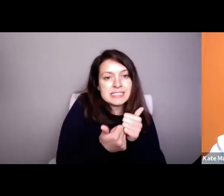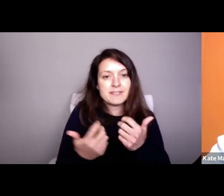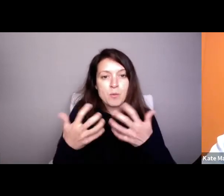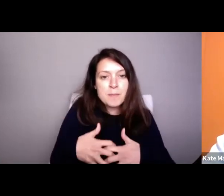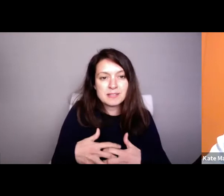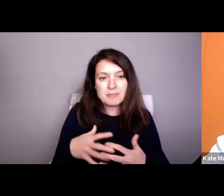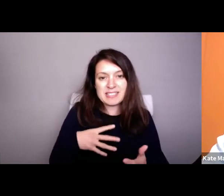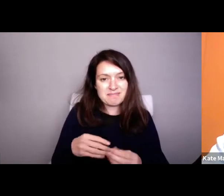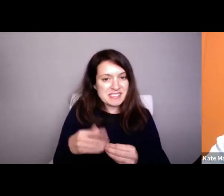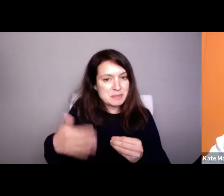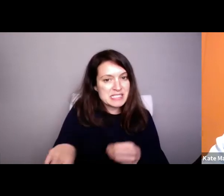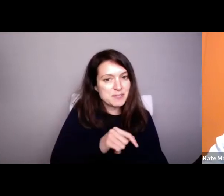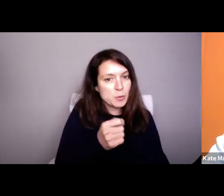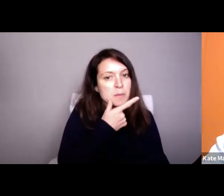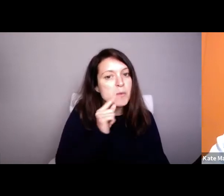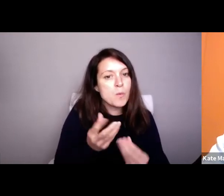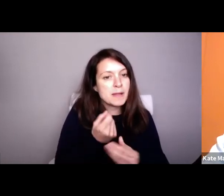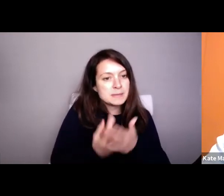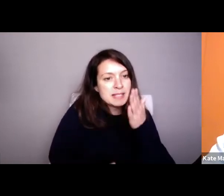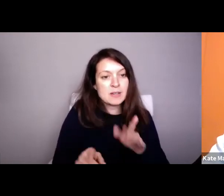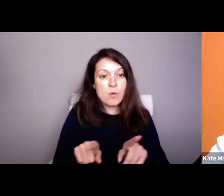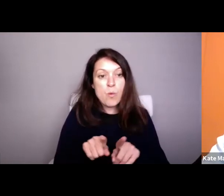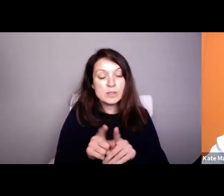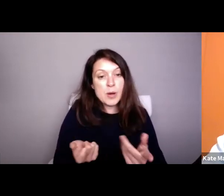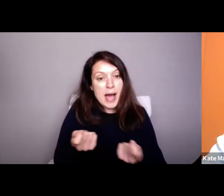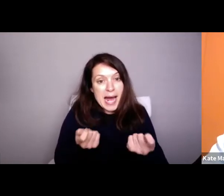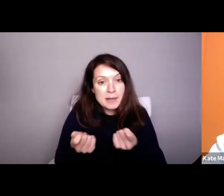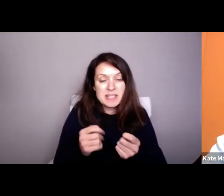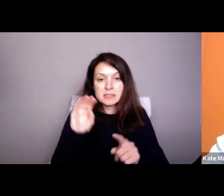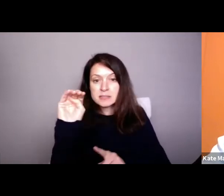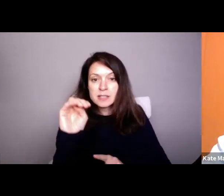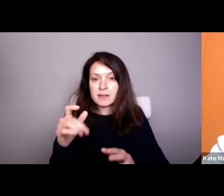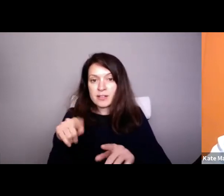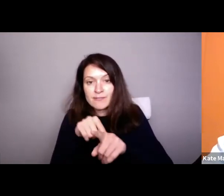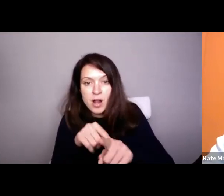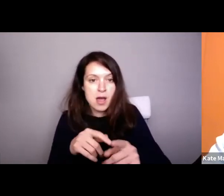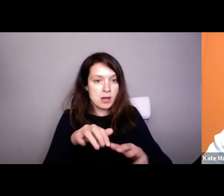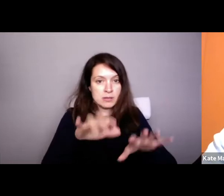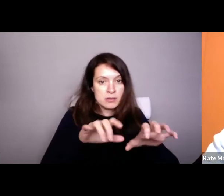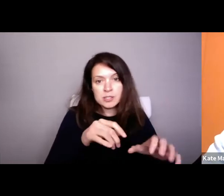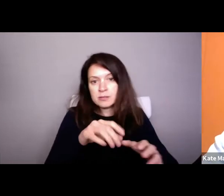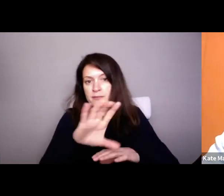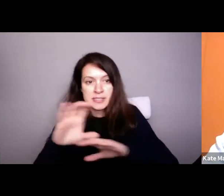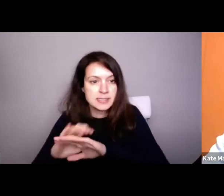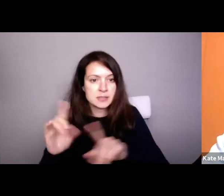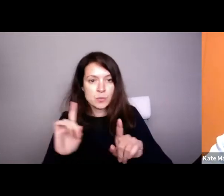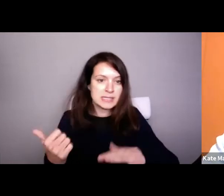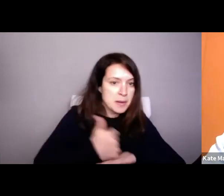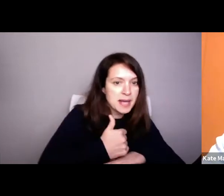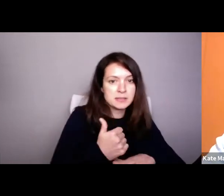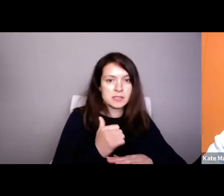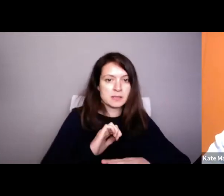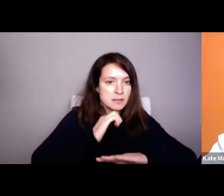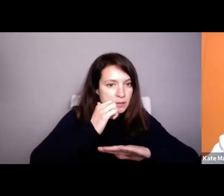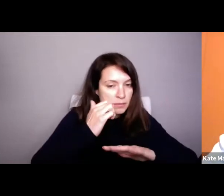additional administrative tasks included chasing the funding, securing training, and implementing assistive technology into their course delivery. Once students had